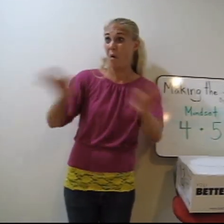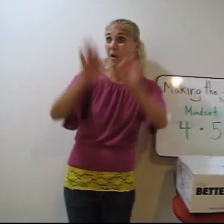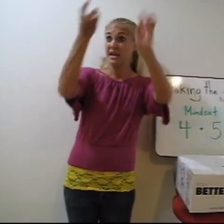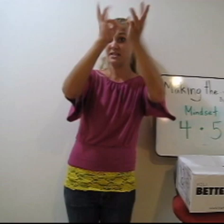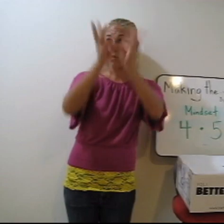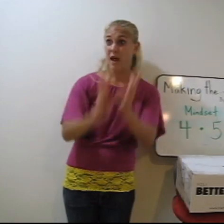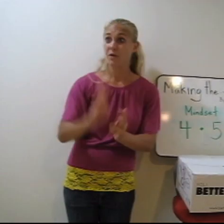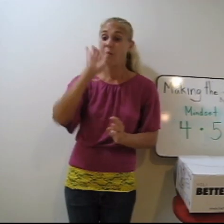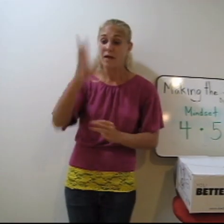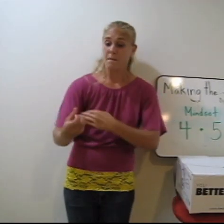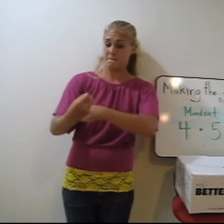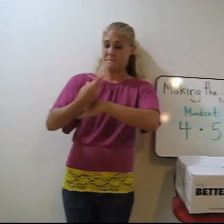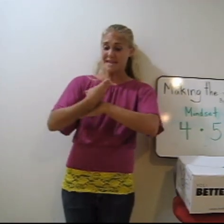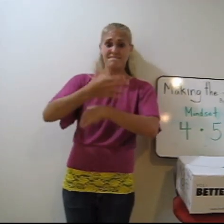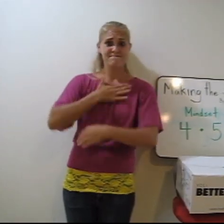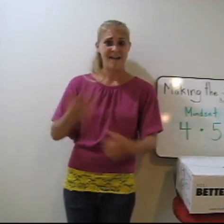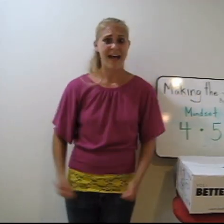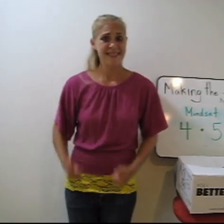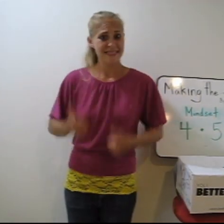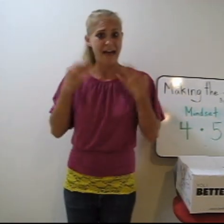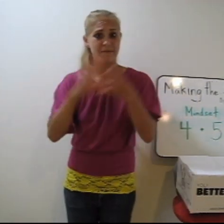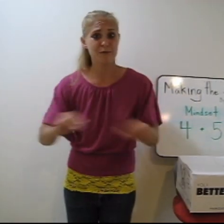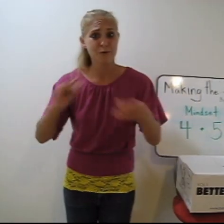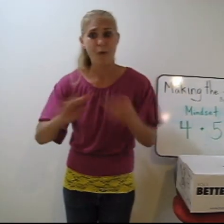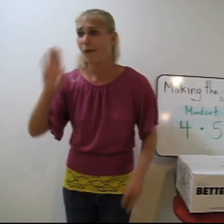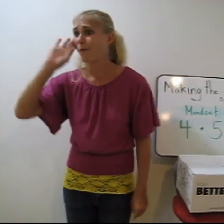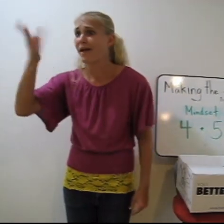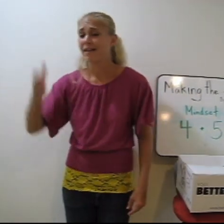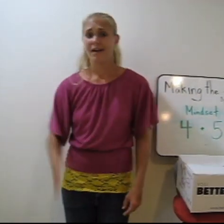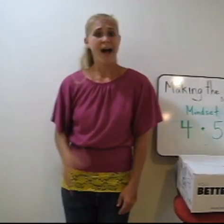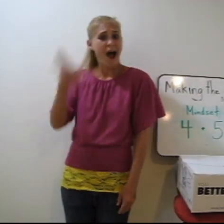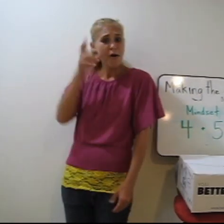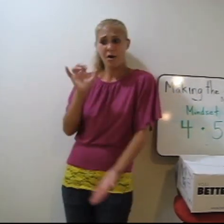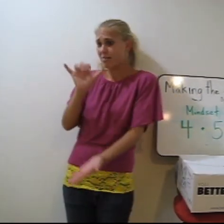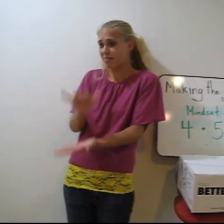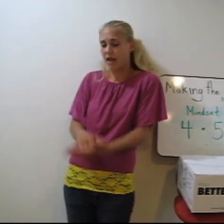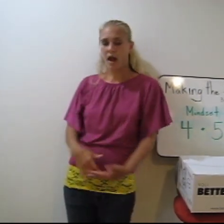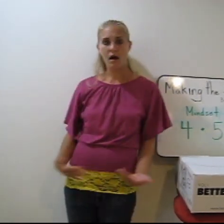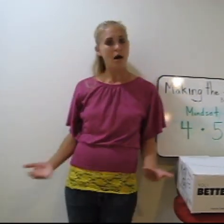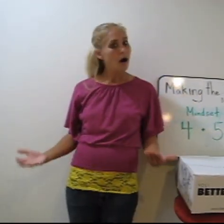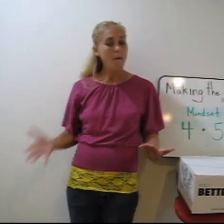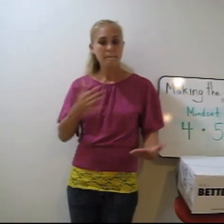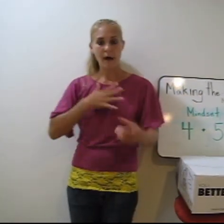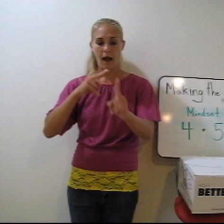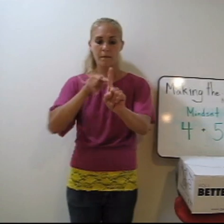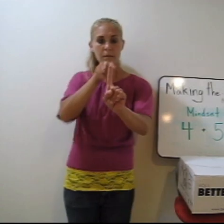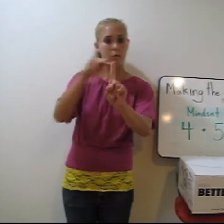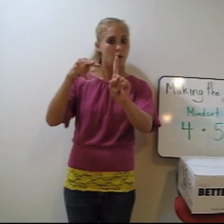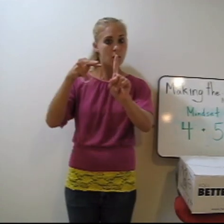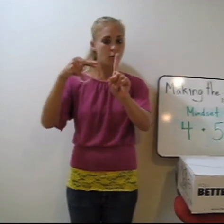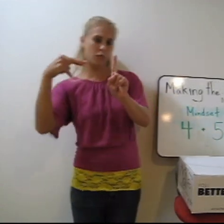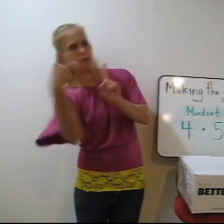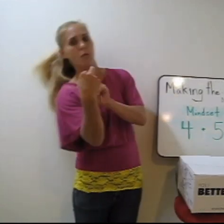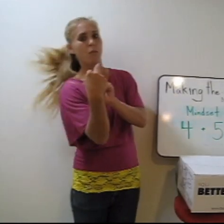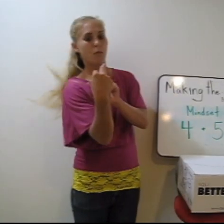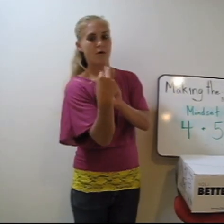your entire life's existence. When I heard that, my entire perspective on living for other people's